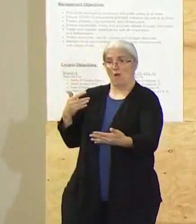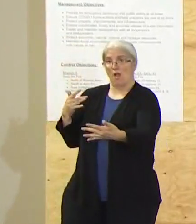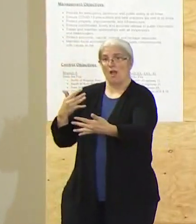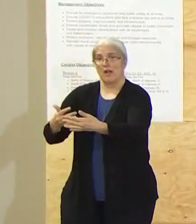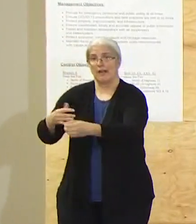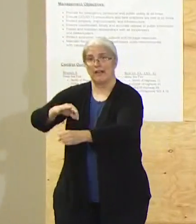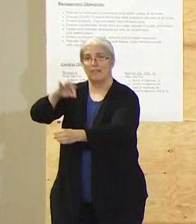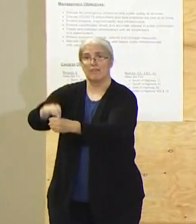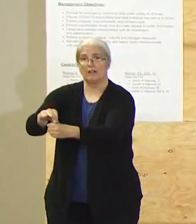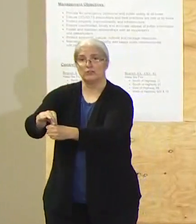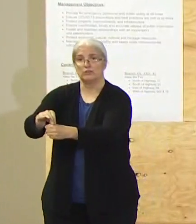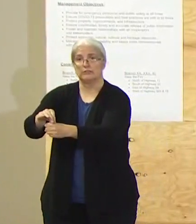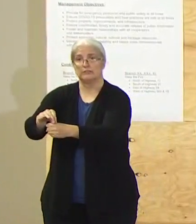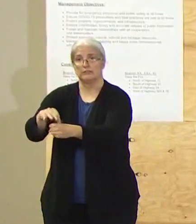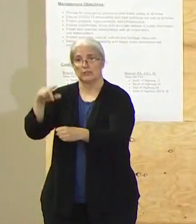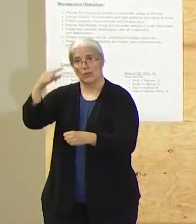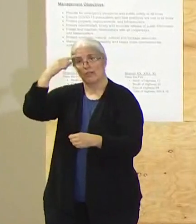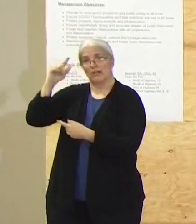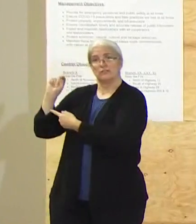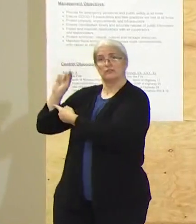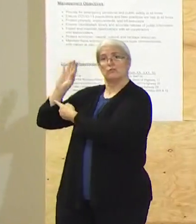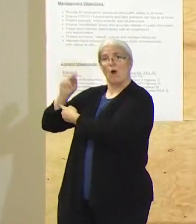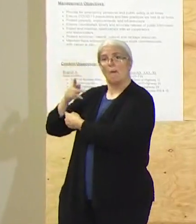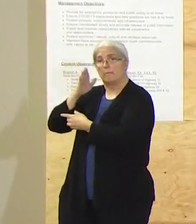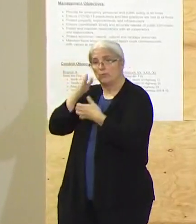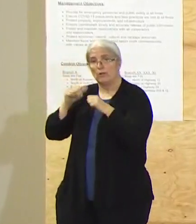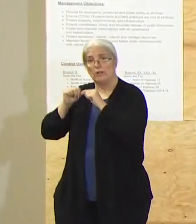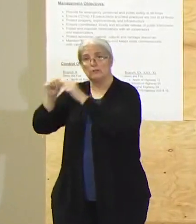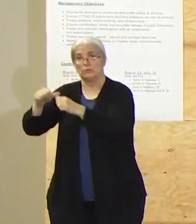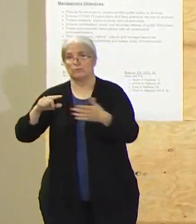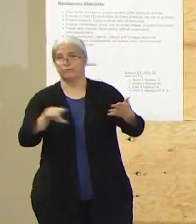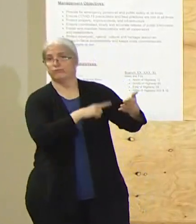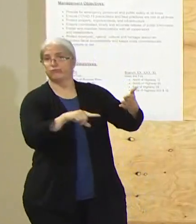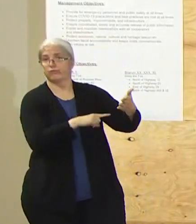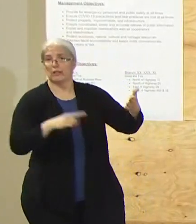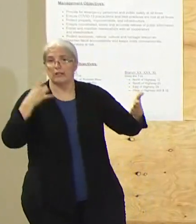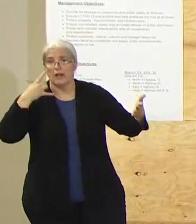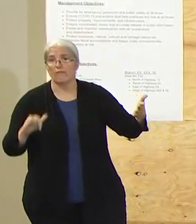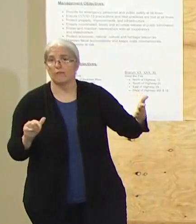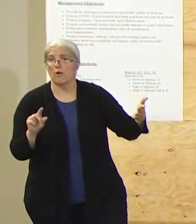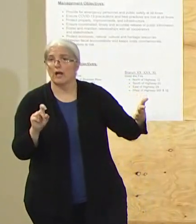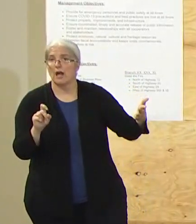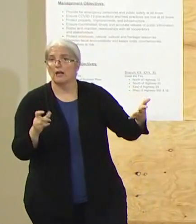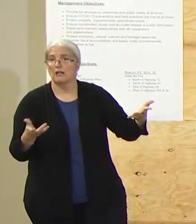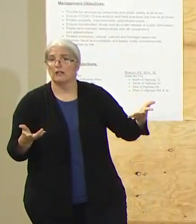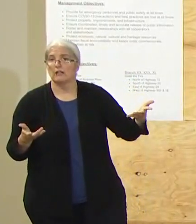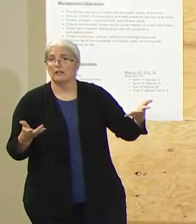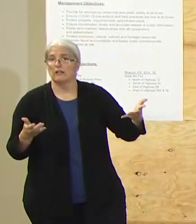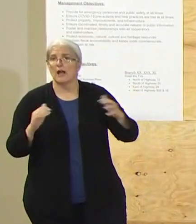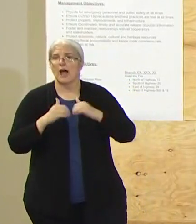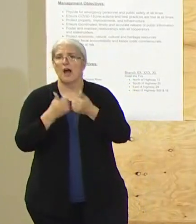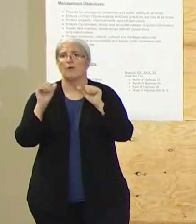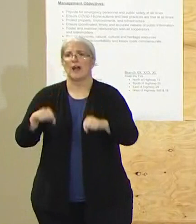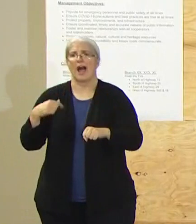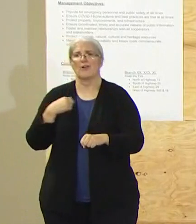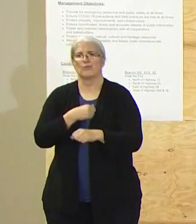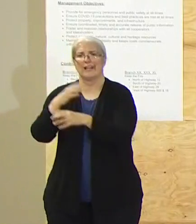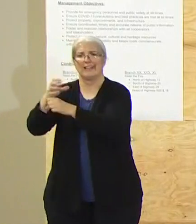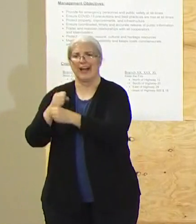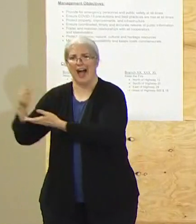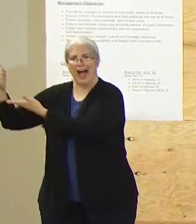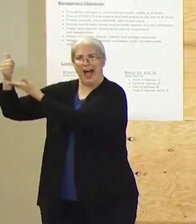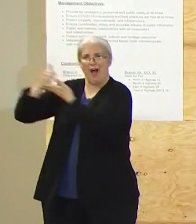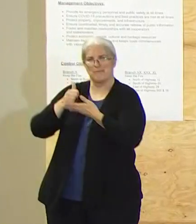need to work with the federal government to help the state while also campaigning against Trump's reelection? Always have. I call balls and